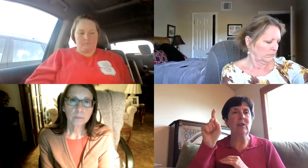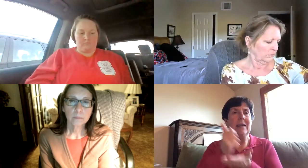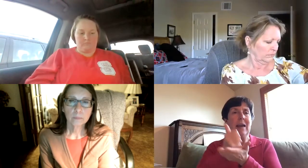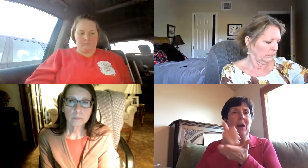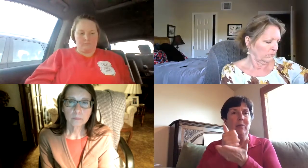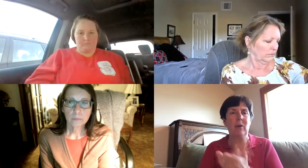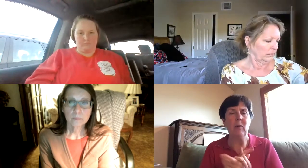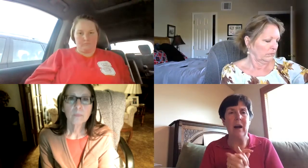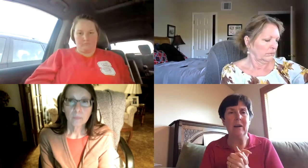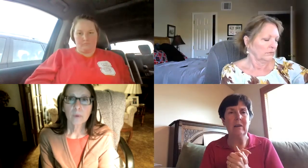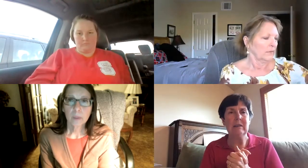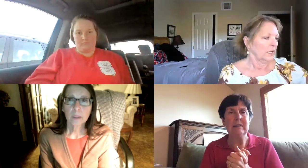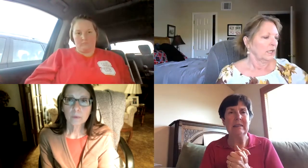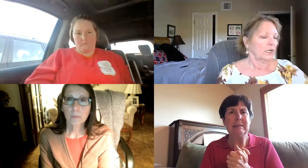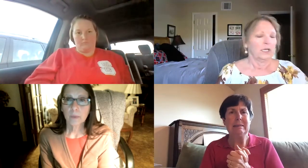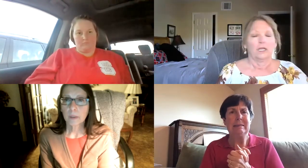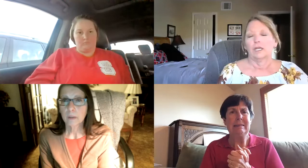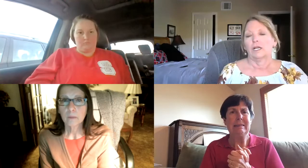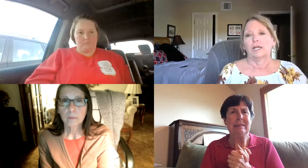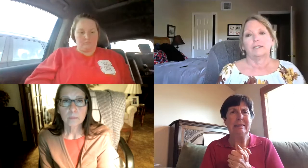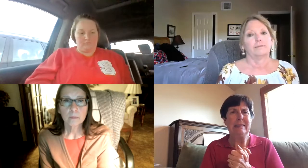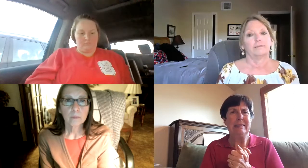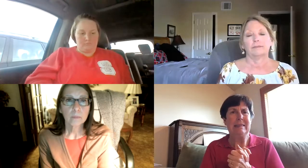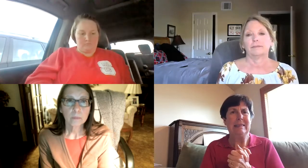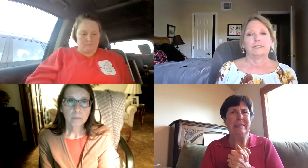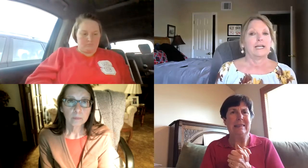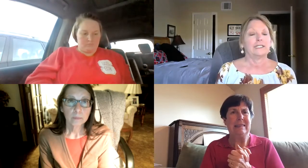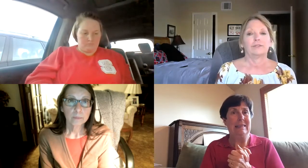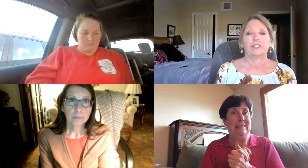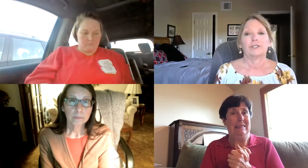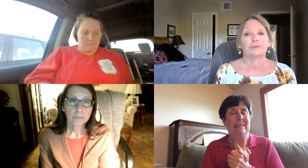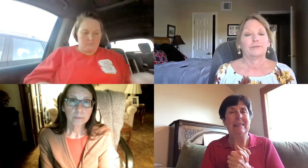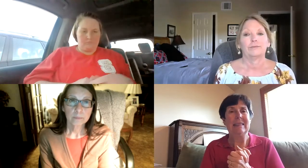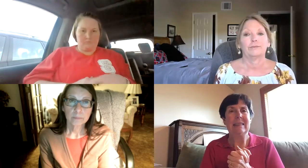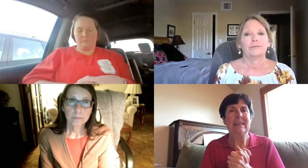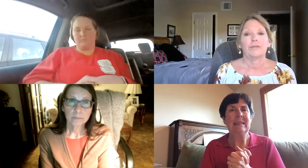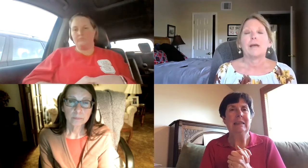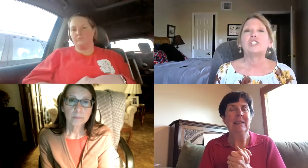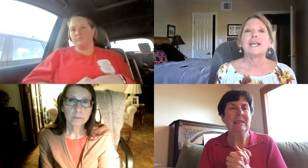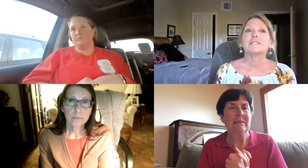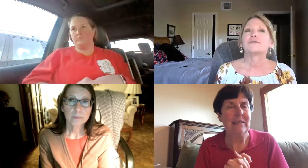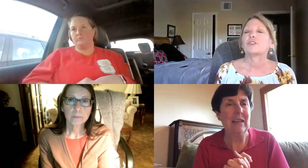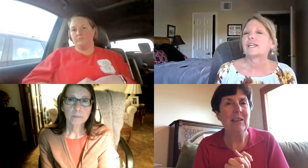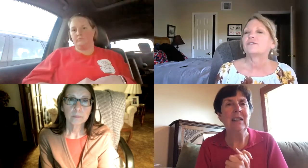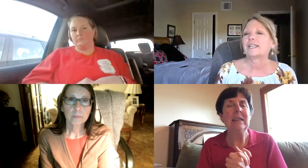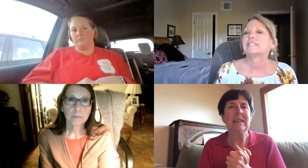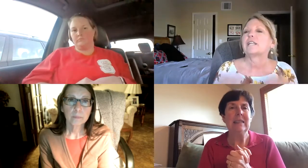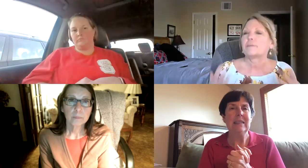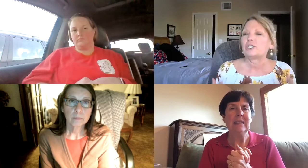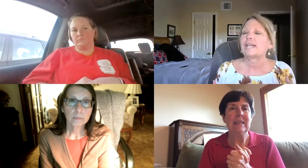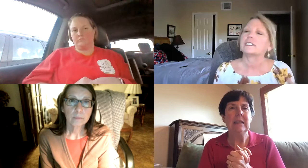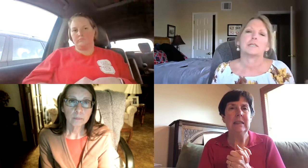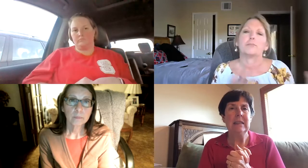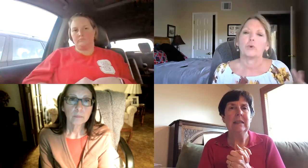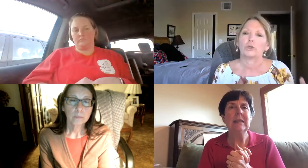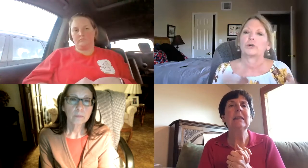going to need help for a while. That's what I'm thinking. I don't know. But she has friends, and I